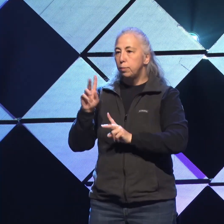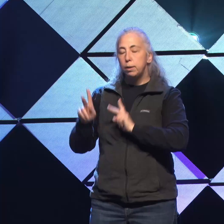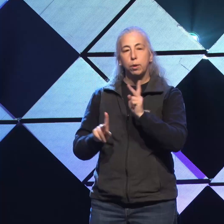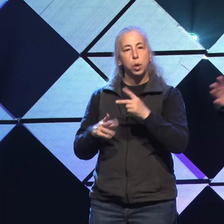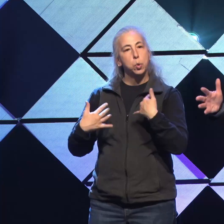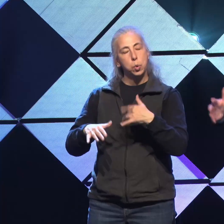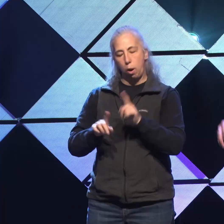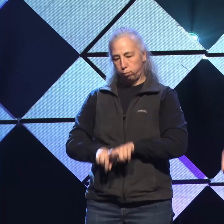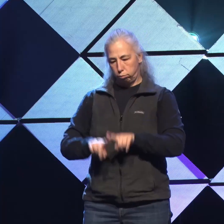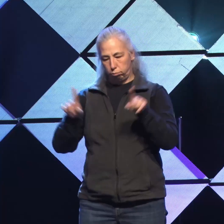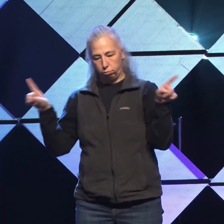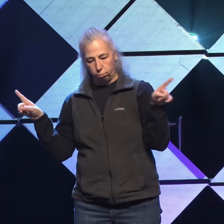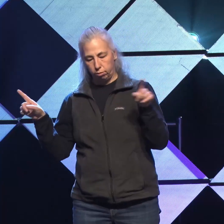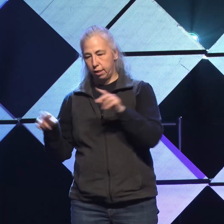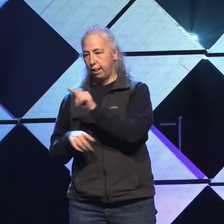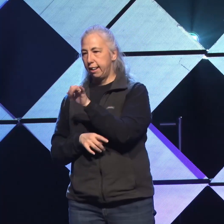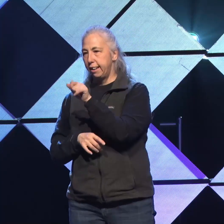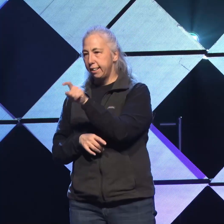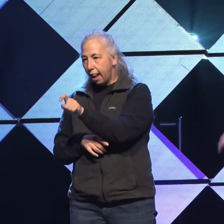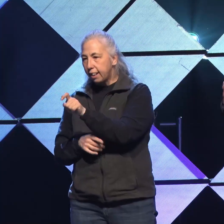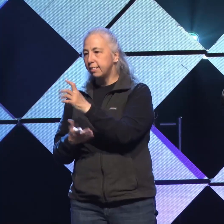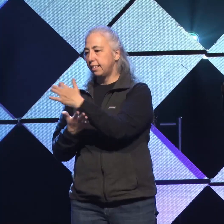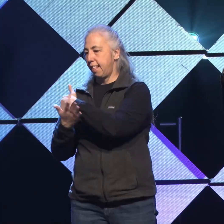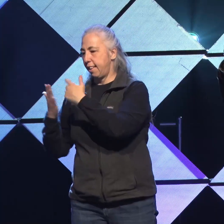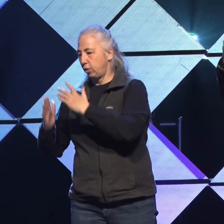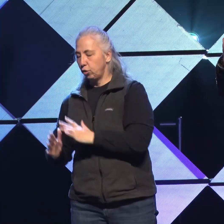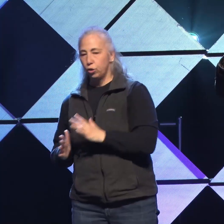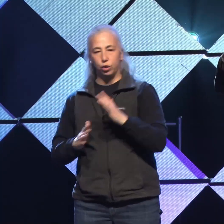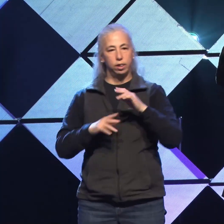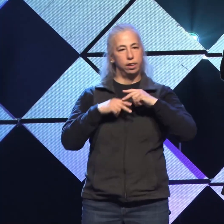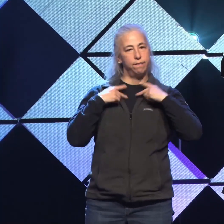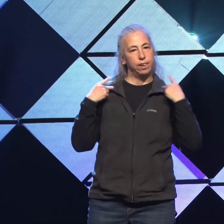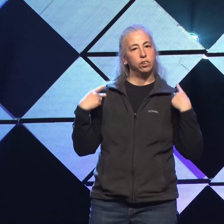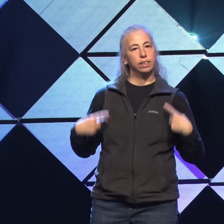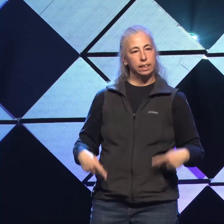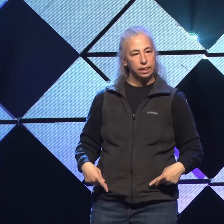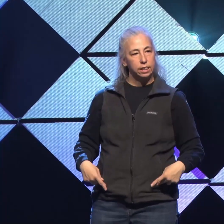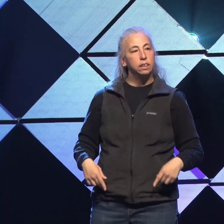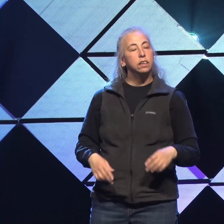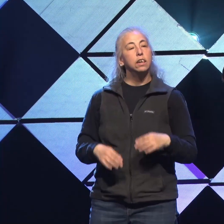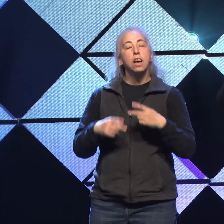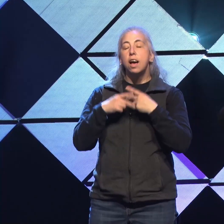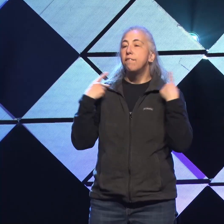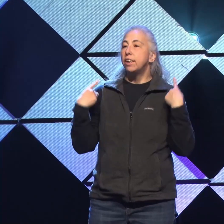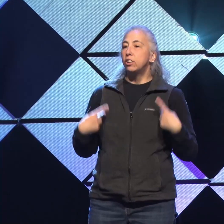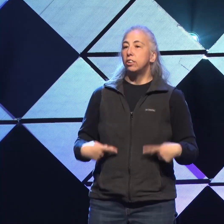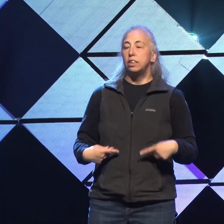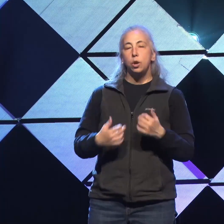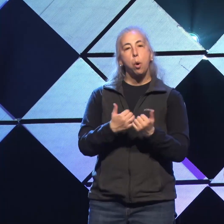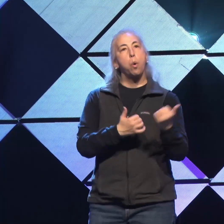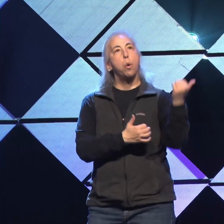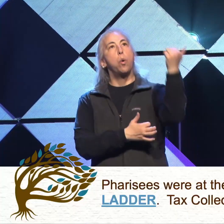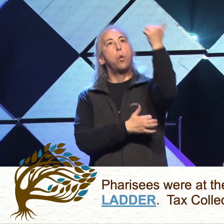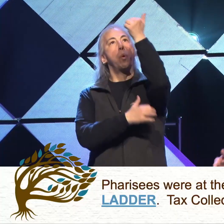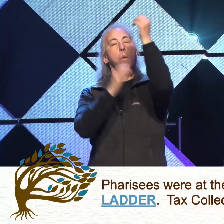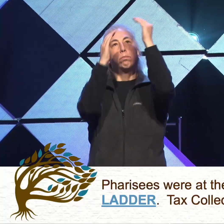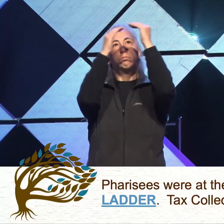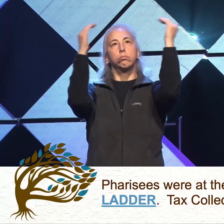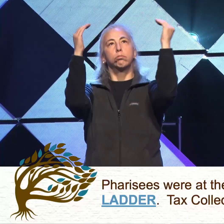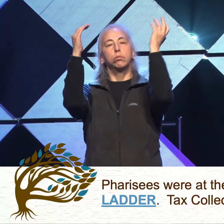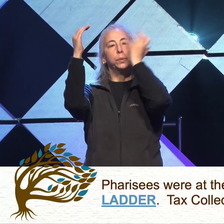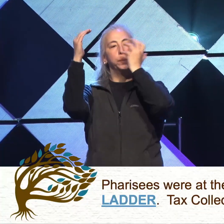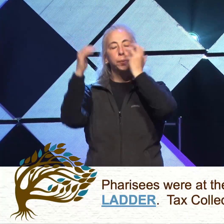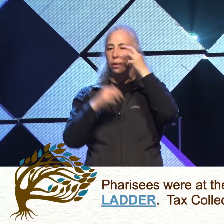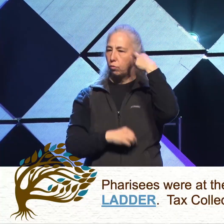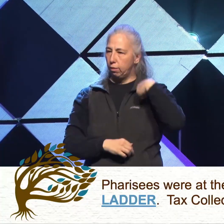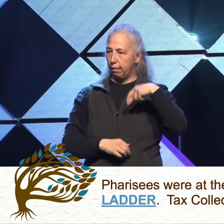apart than a Pharisee and a tax collector. If you're taking notes, you're right. The Pharisees were at the top. They were at the top of the